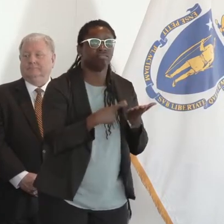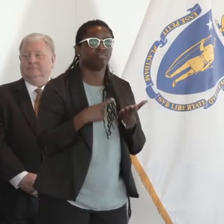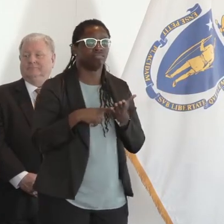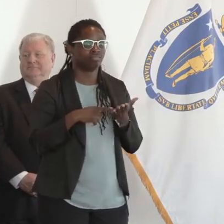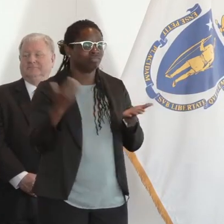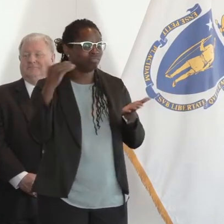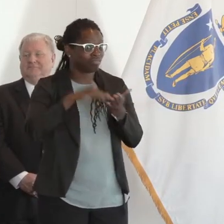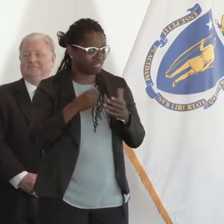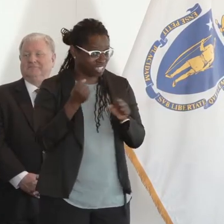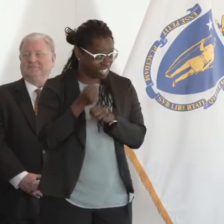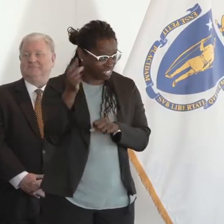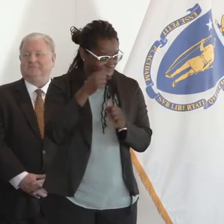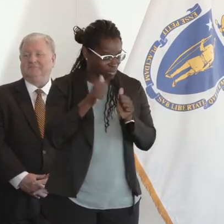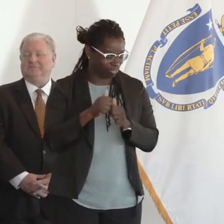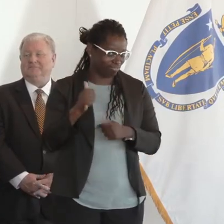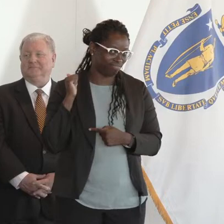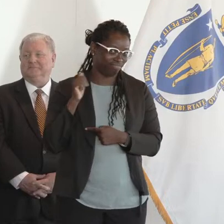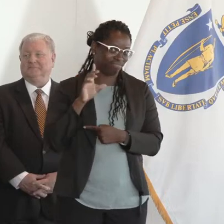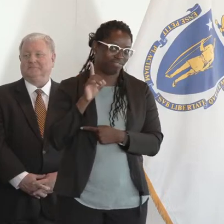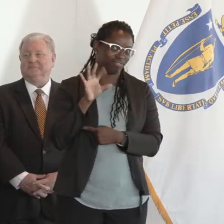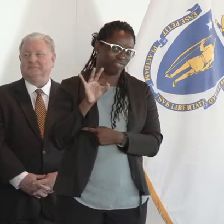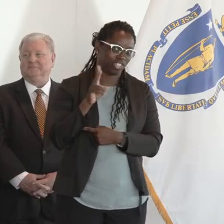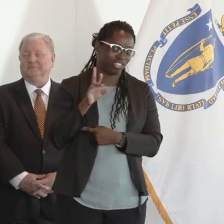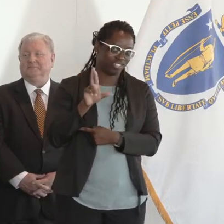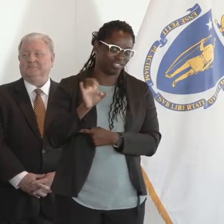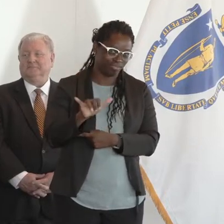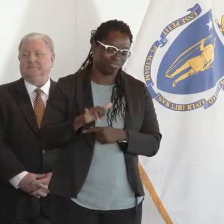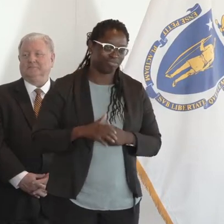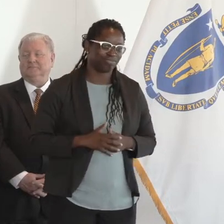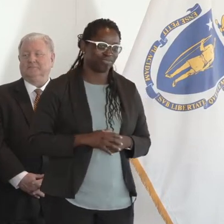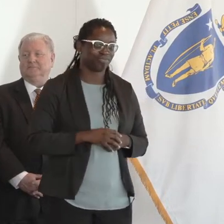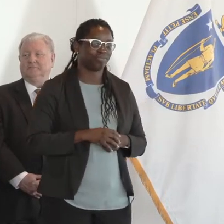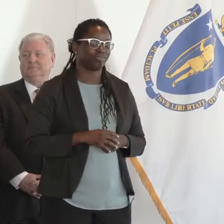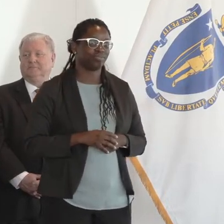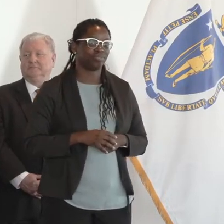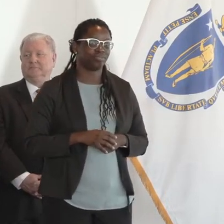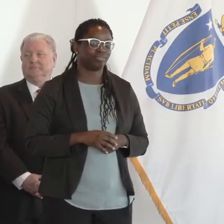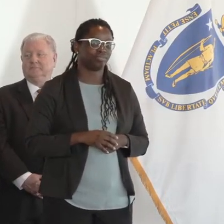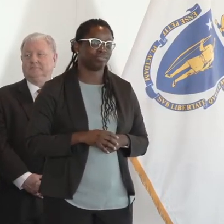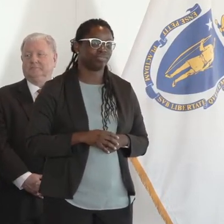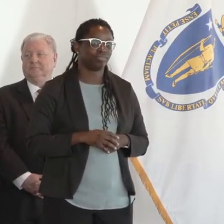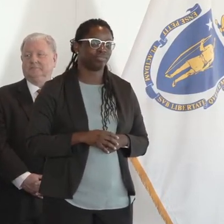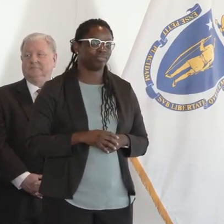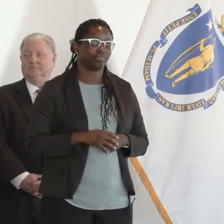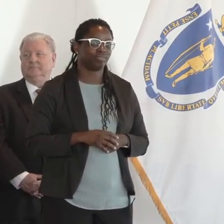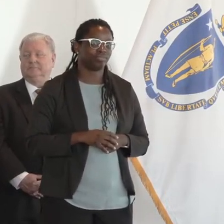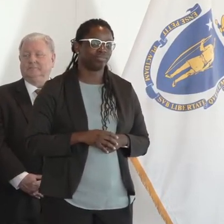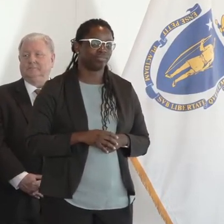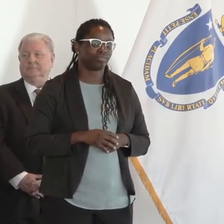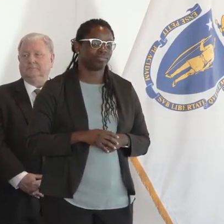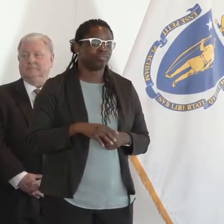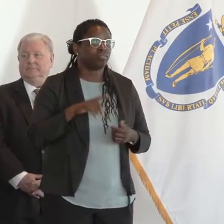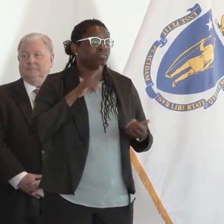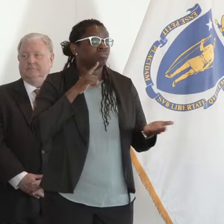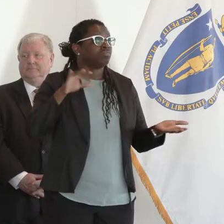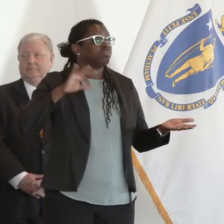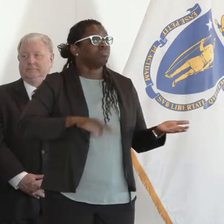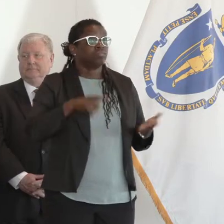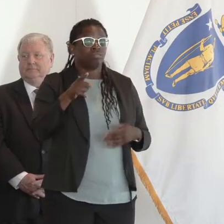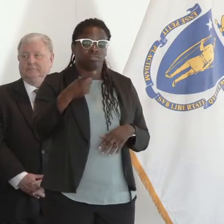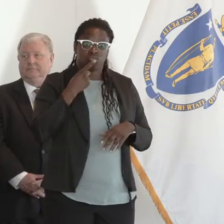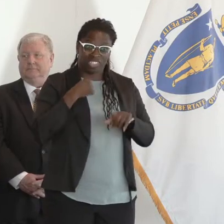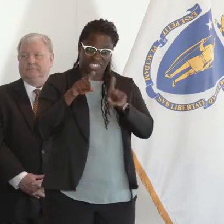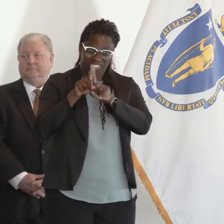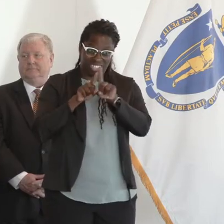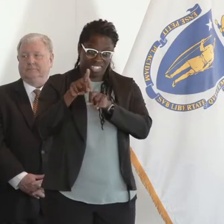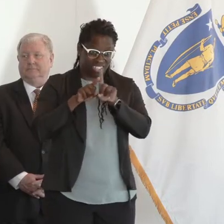you. Also, I give the Premier great credit, because even though we had a late night at the Sox, by the way, thank you for coming